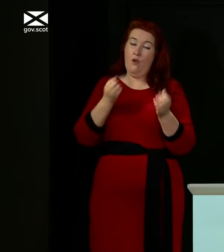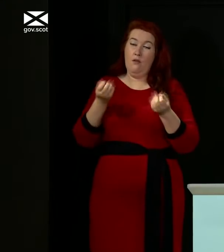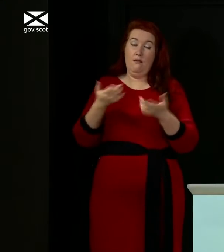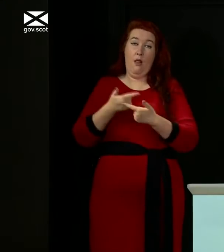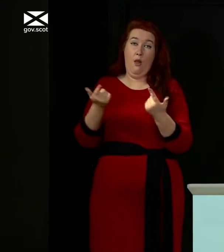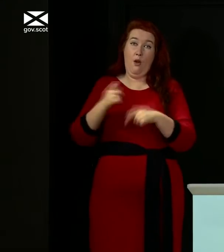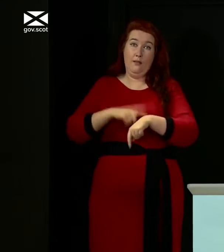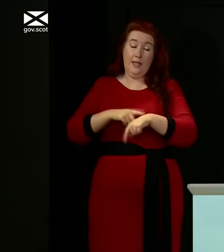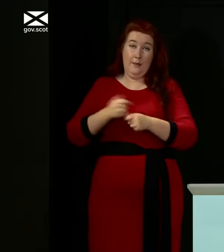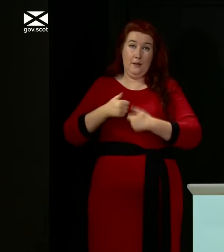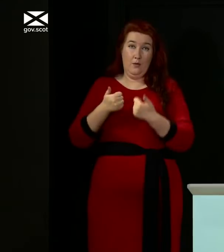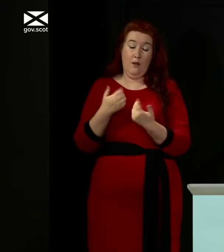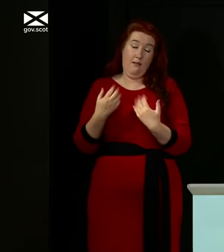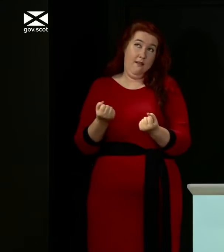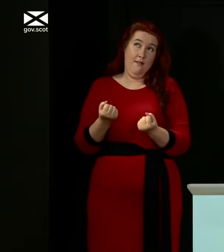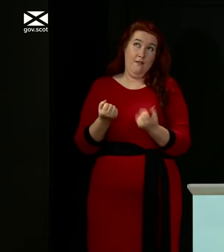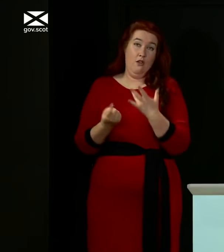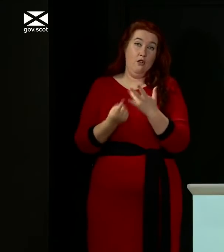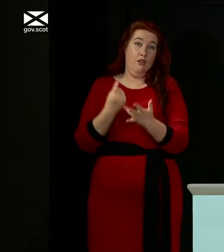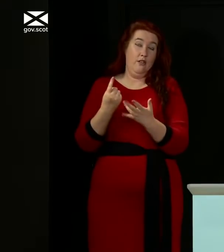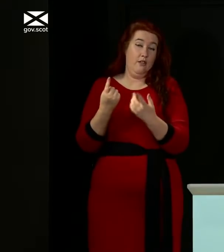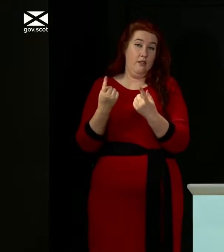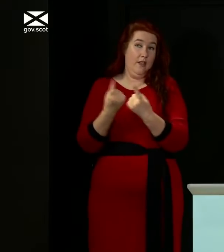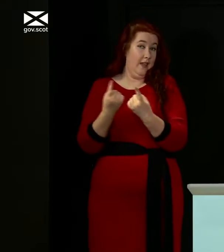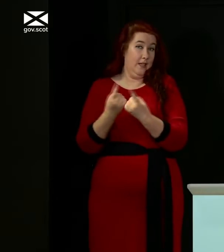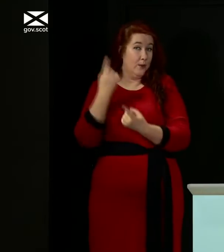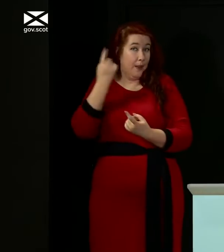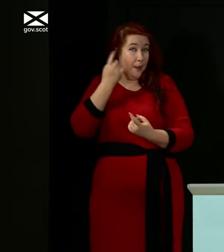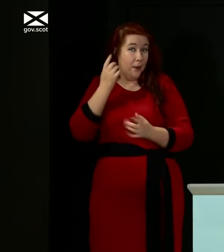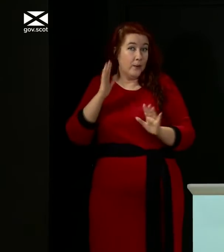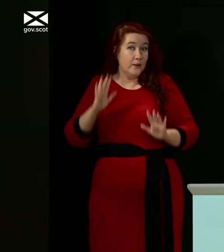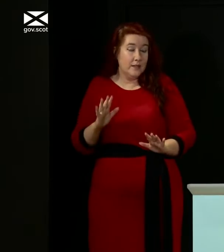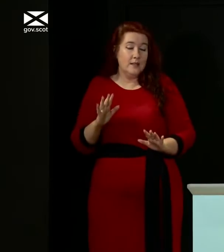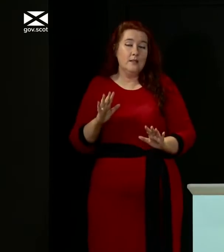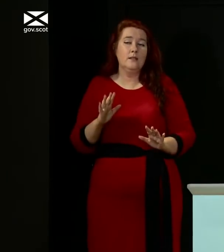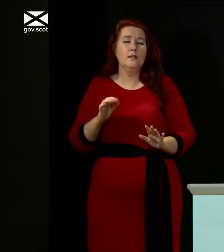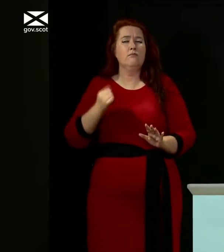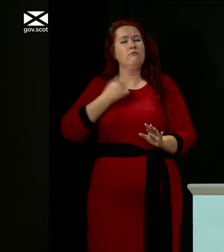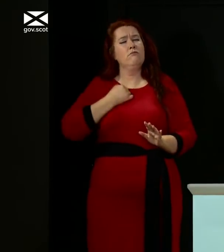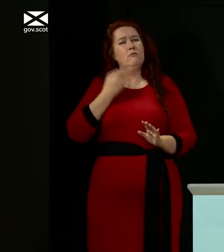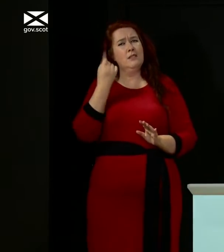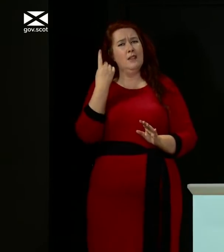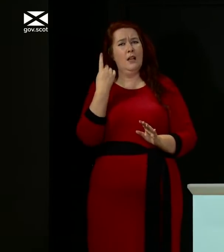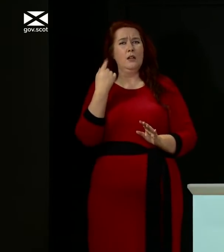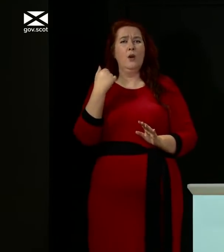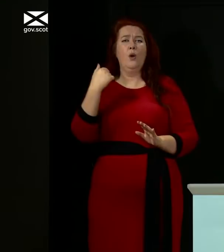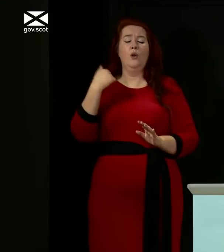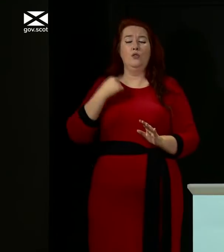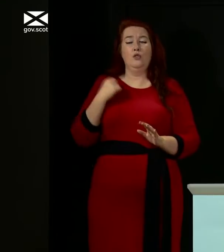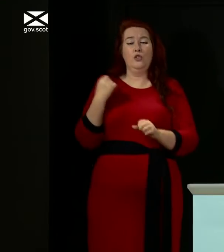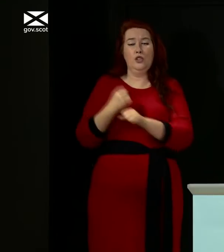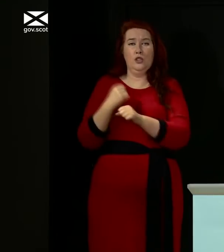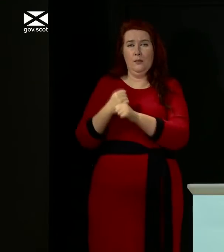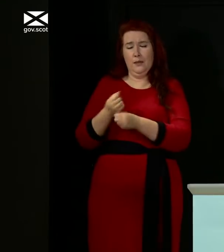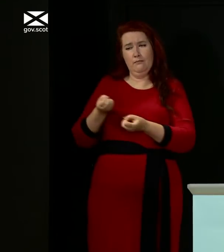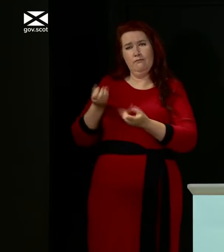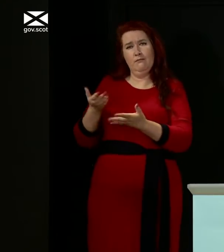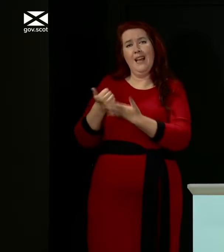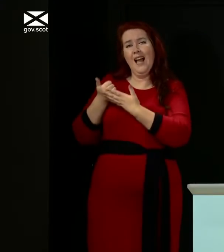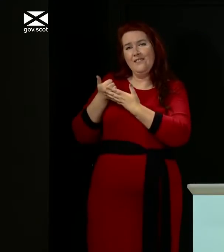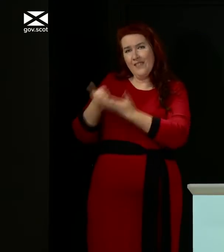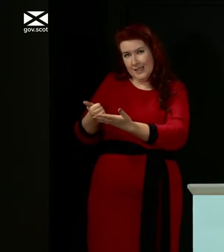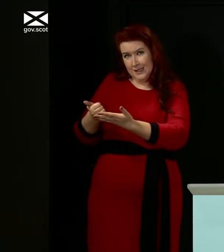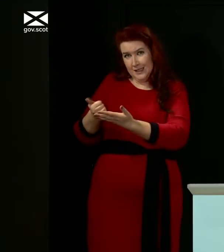looking into it this morning because I've had other things to think about. But as I understand it, we gave advice, the Scottish Government gave